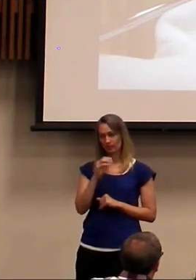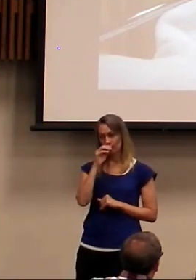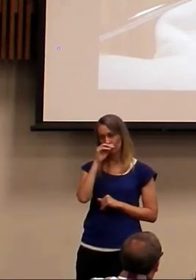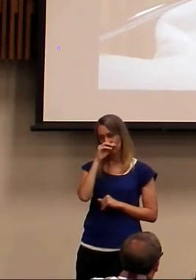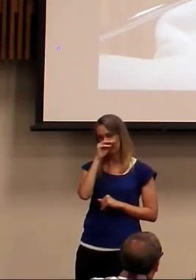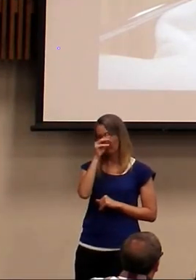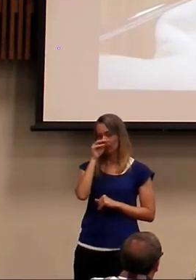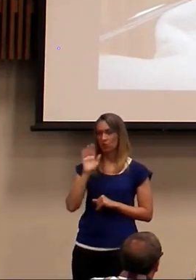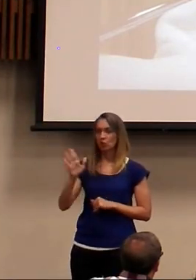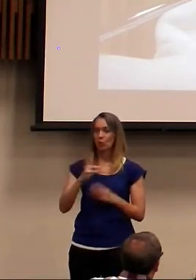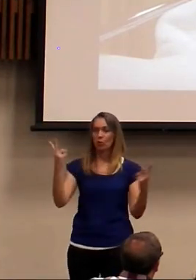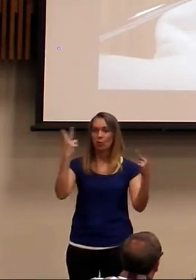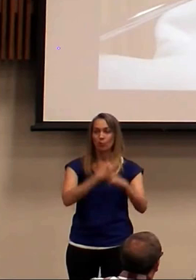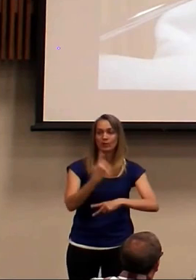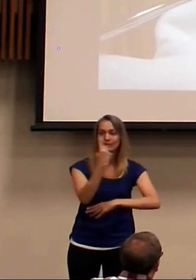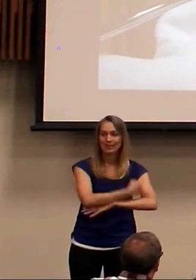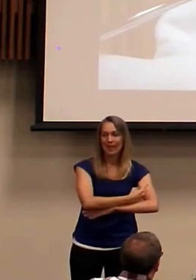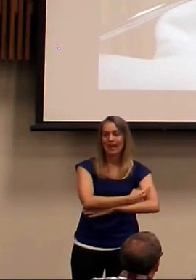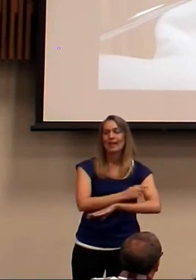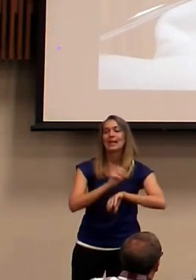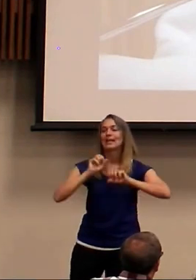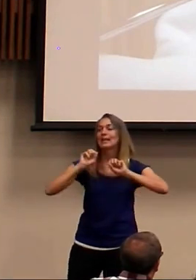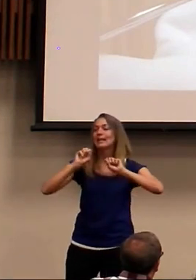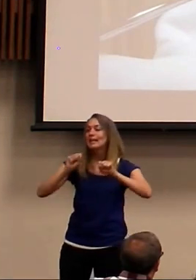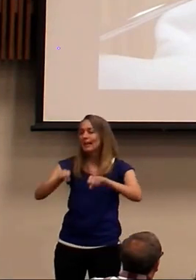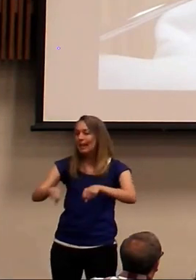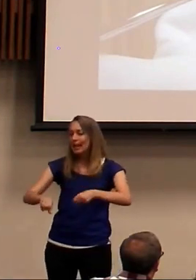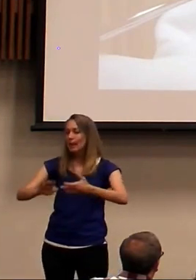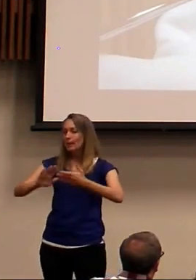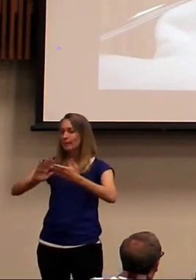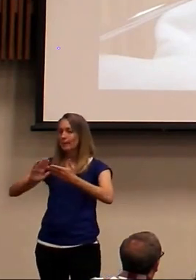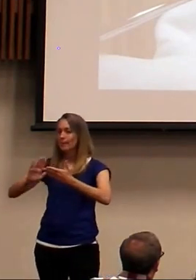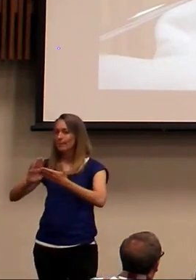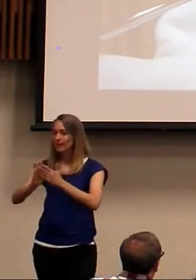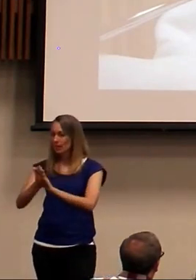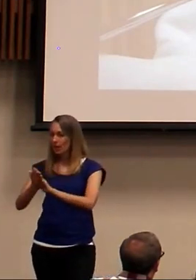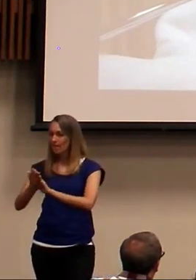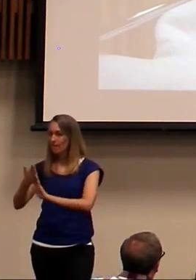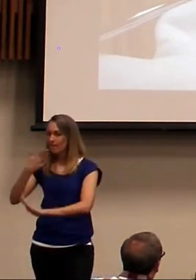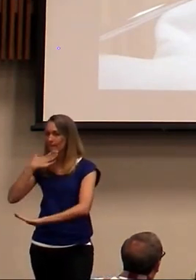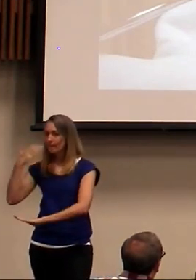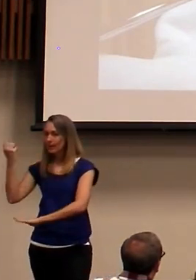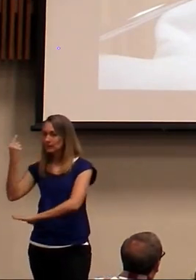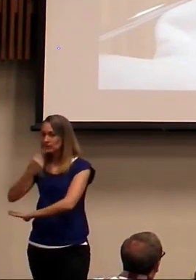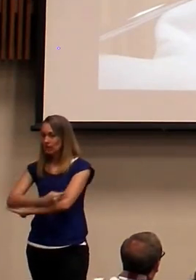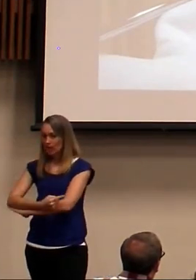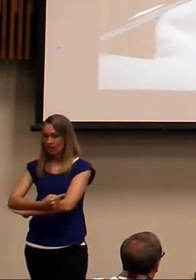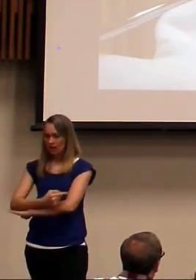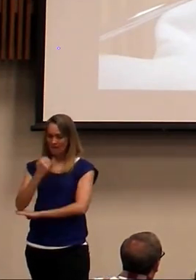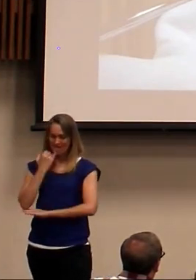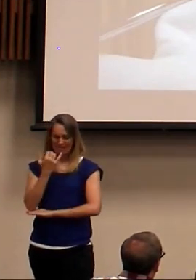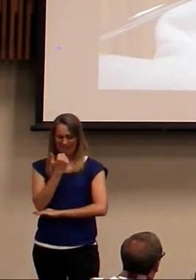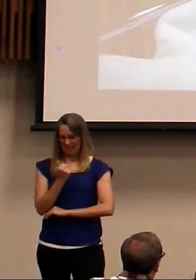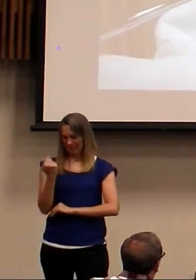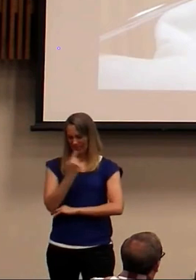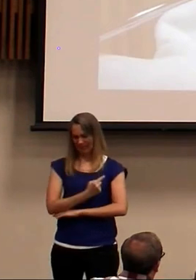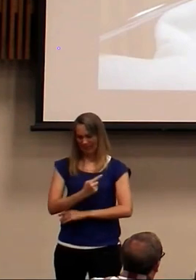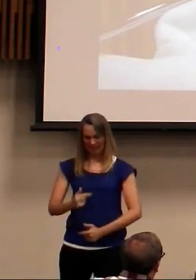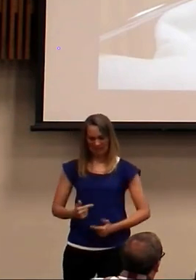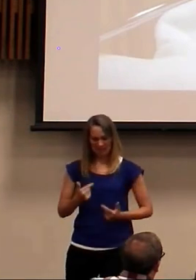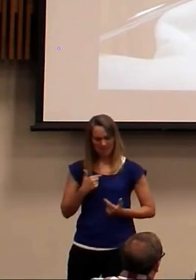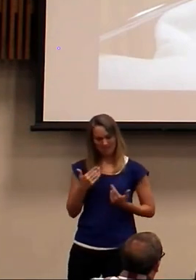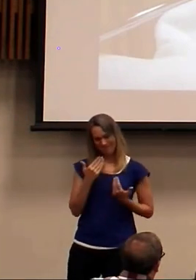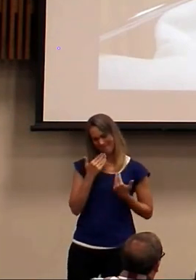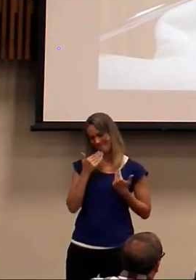Your worst day can be your best day. If there's any day in life I'm grateful for,